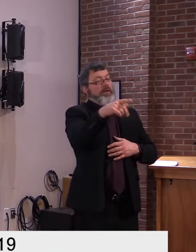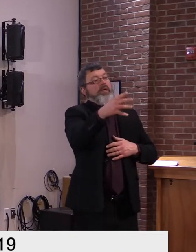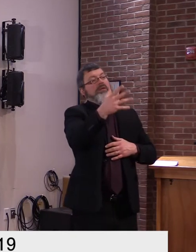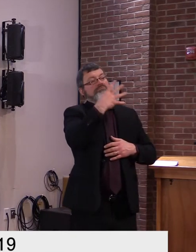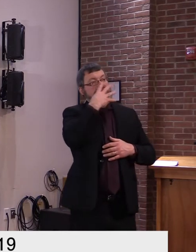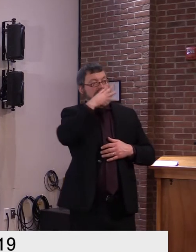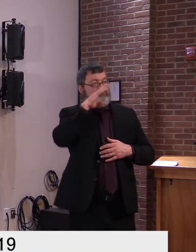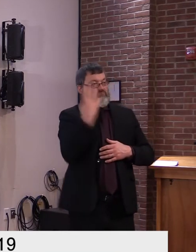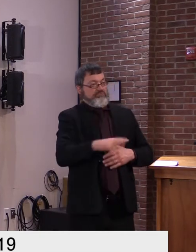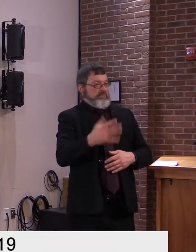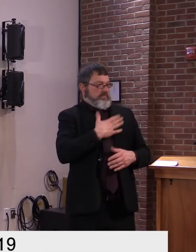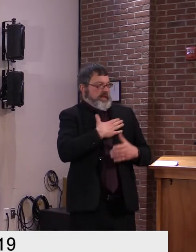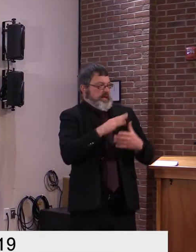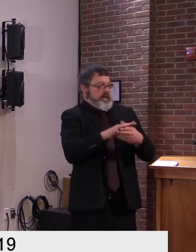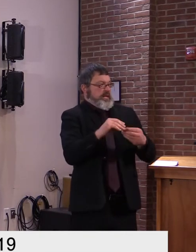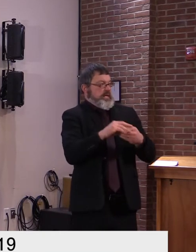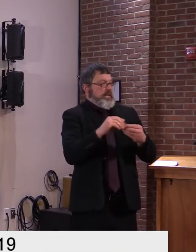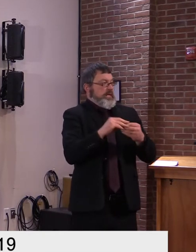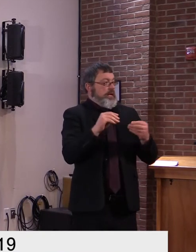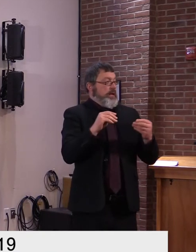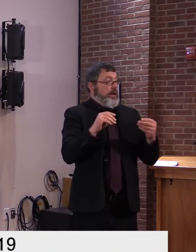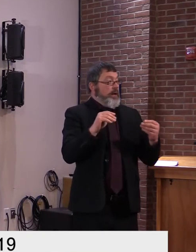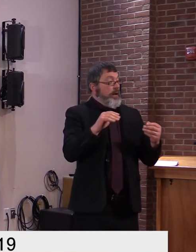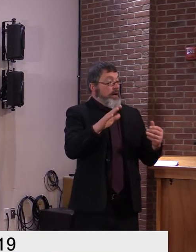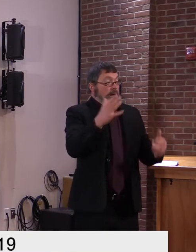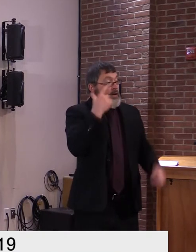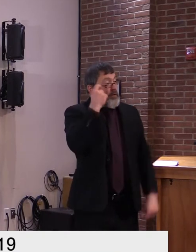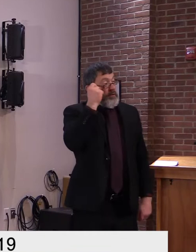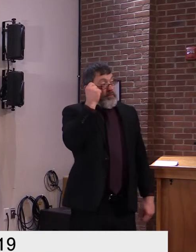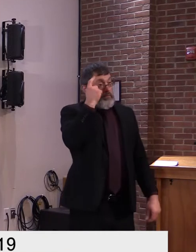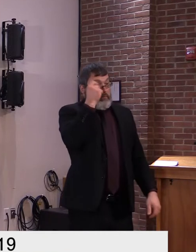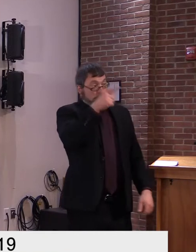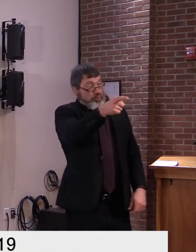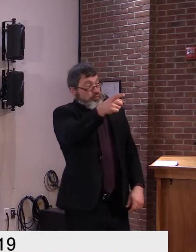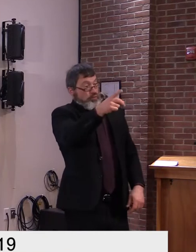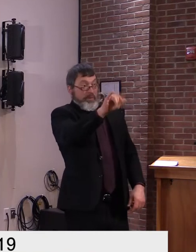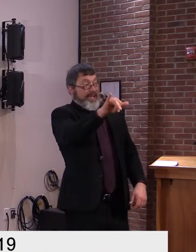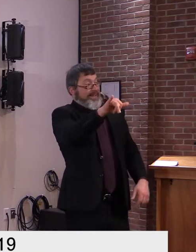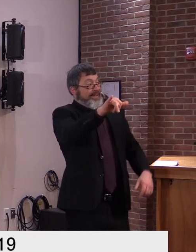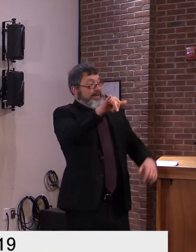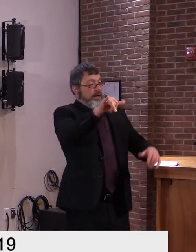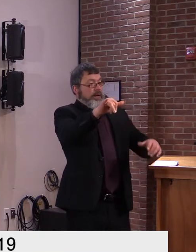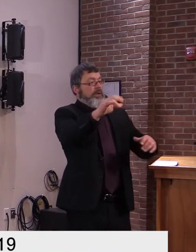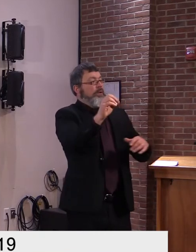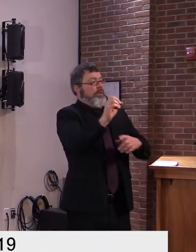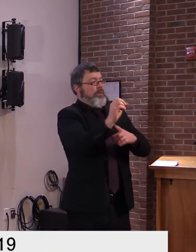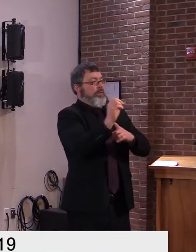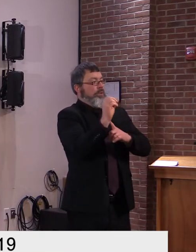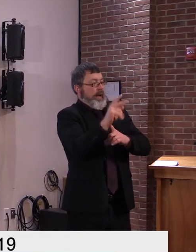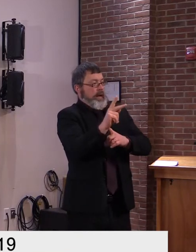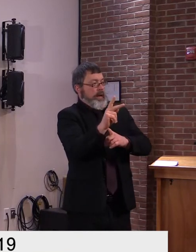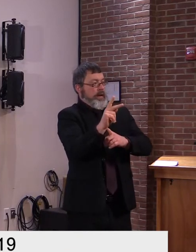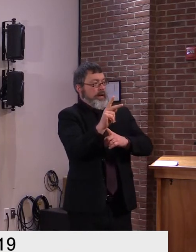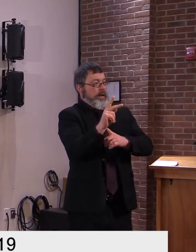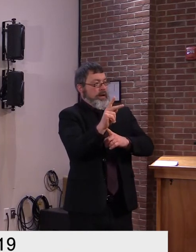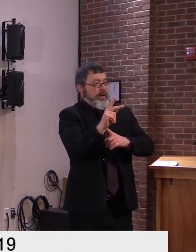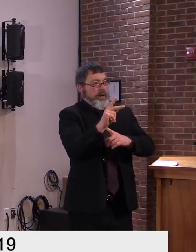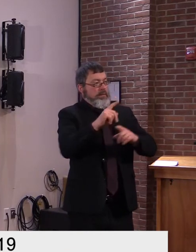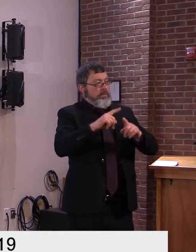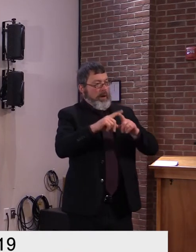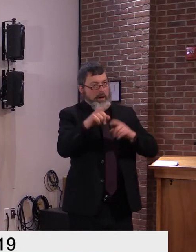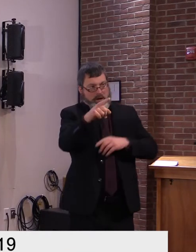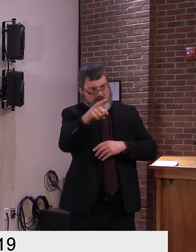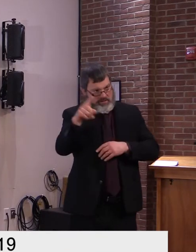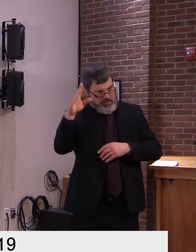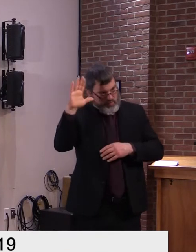to take these steps, we can still help protect our greater communities from further spread. Then